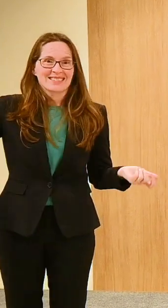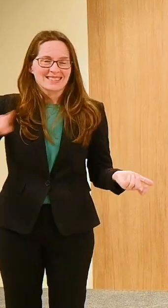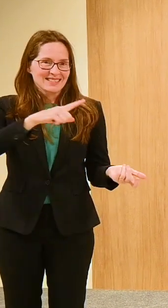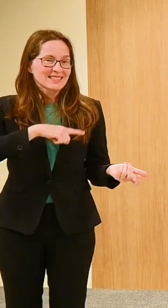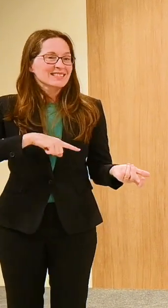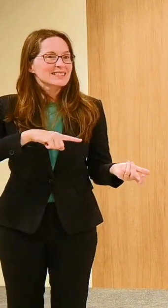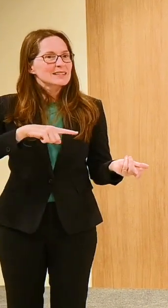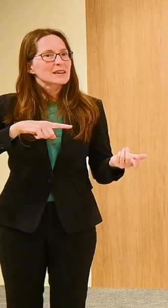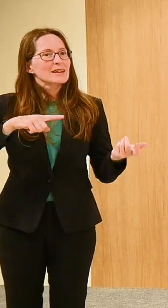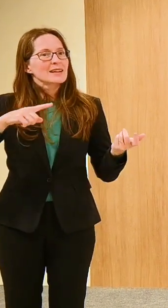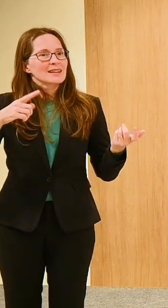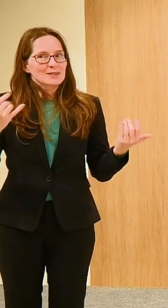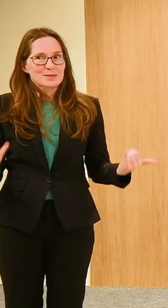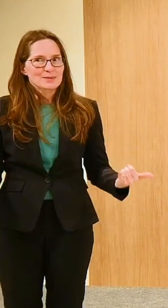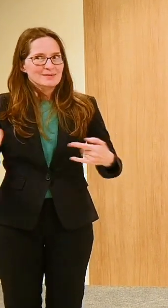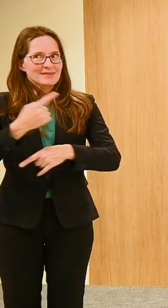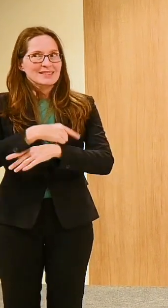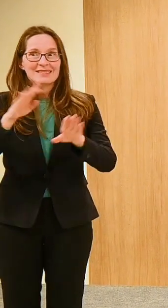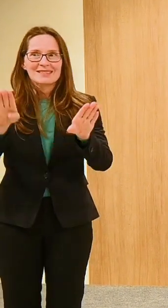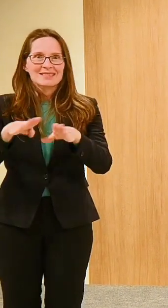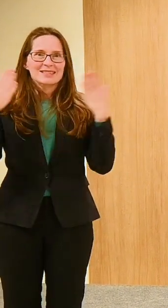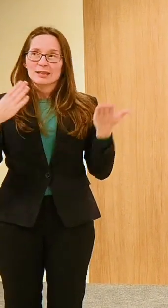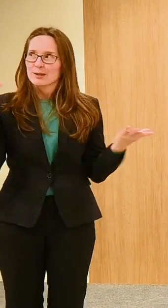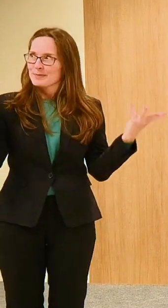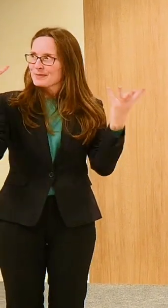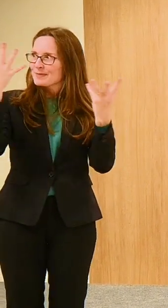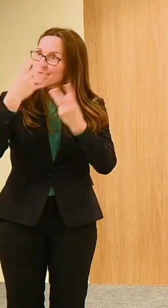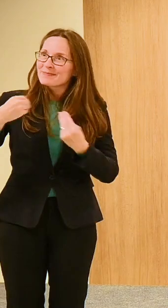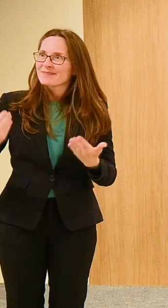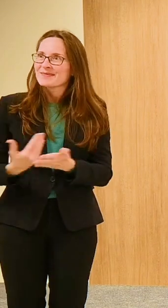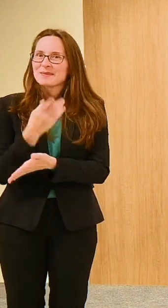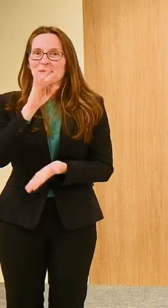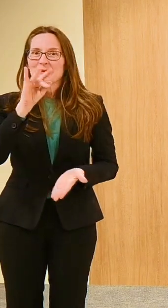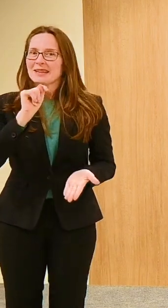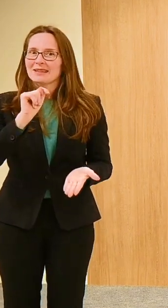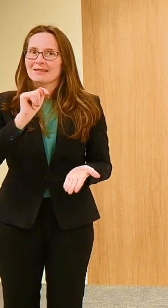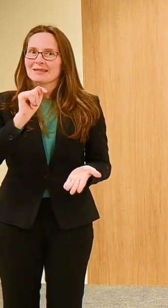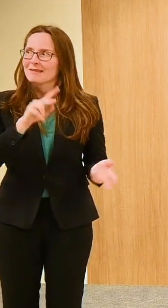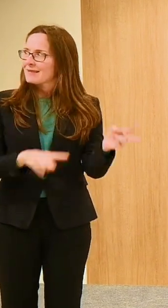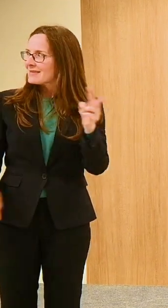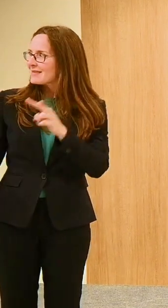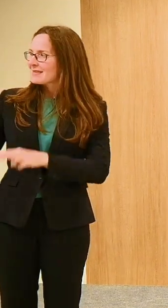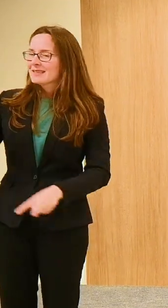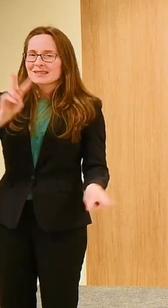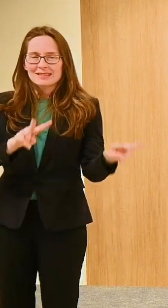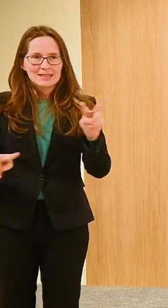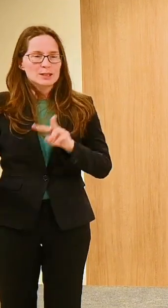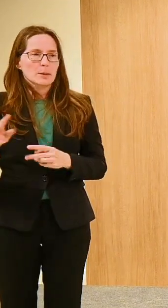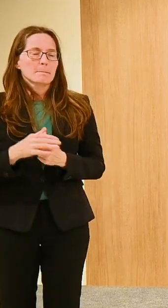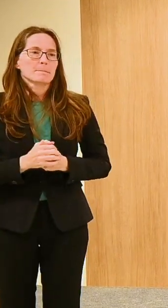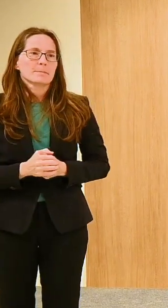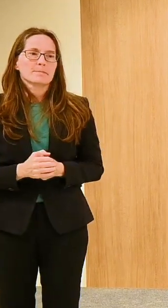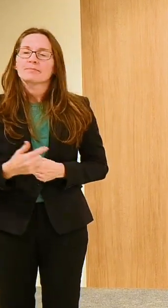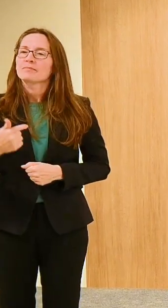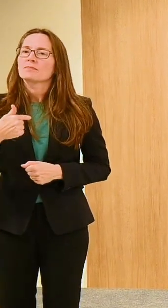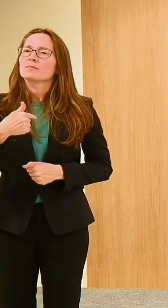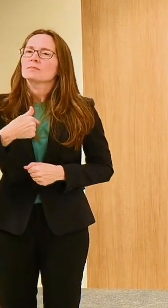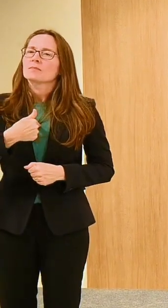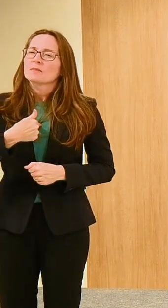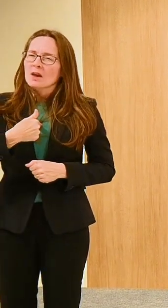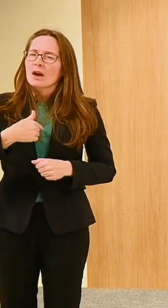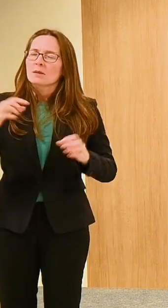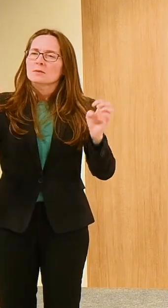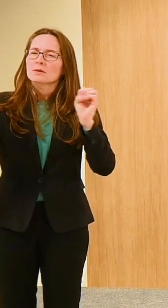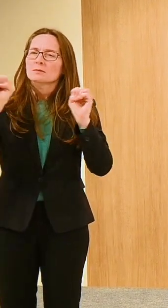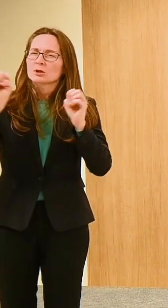this really beautiful unit. Look around you. As an emergency physician, daily I bear witness to the